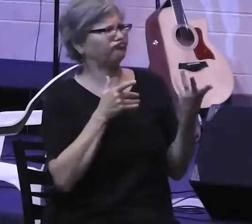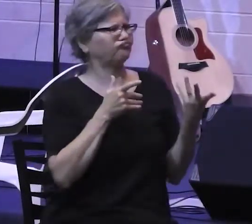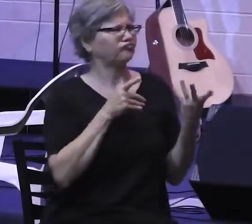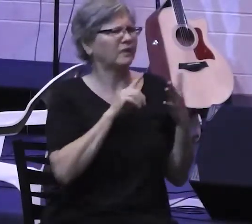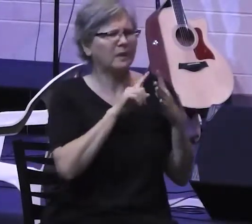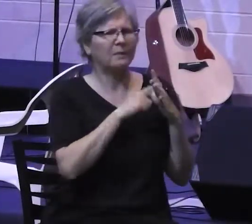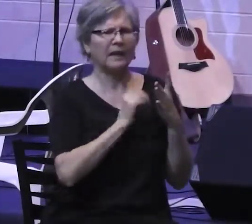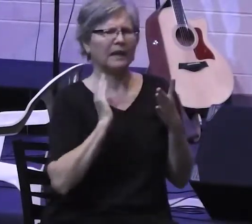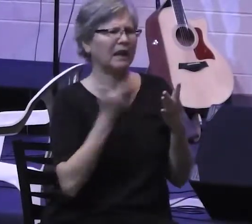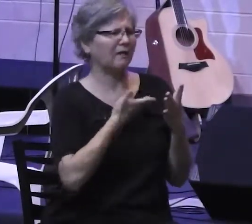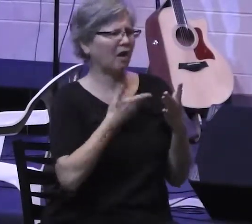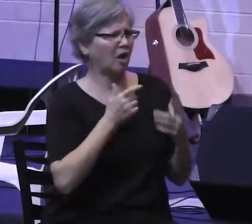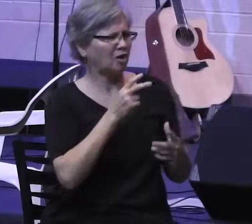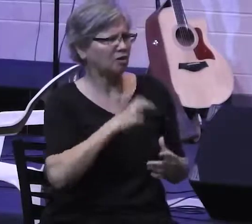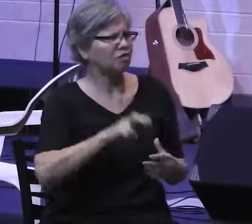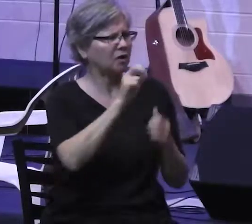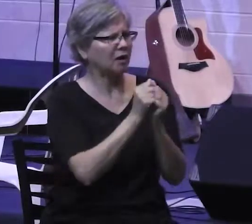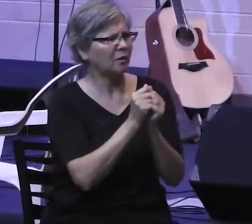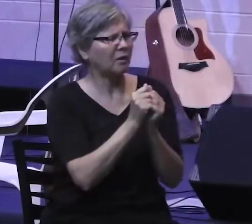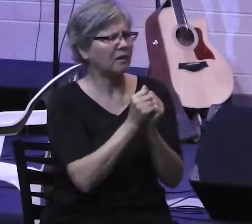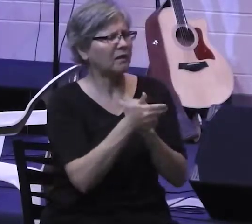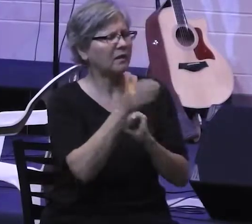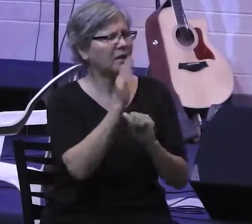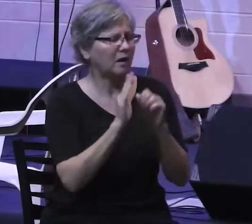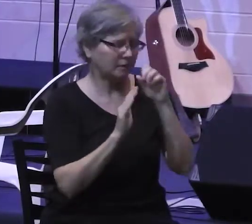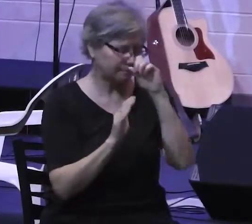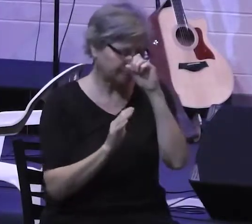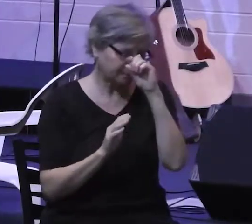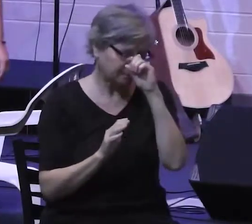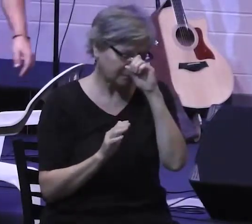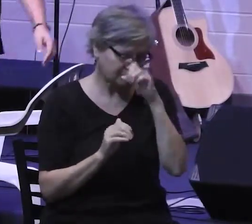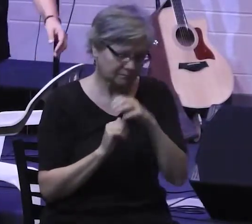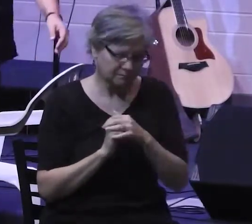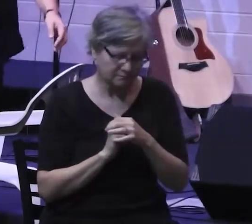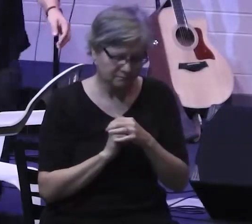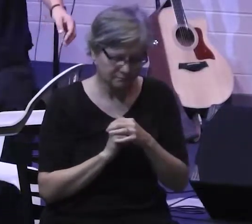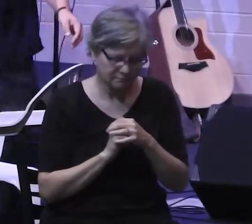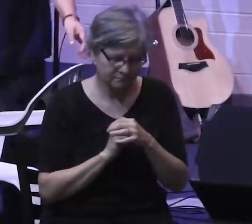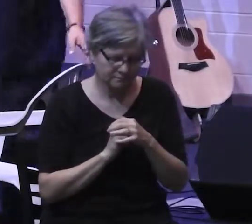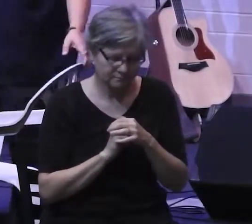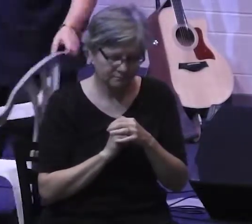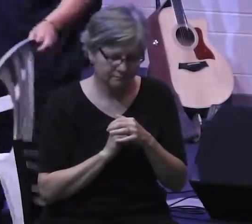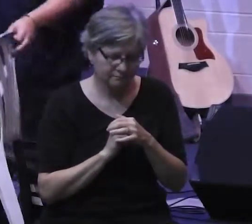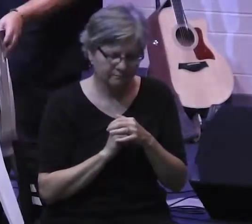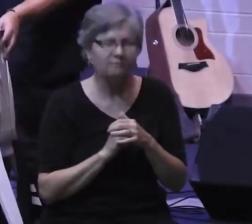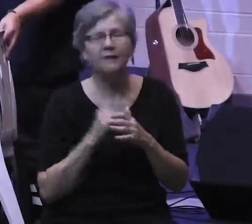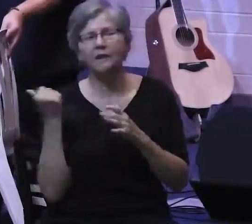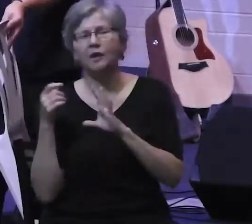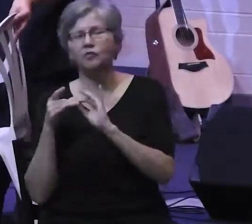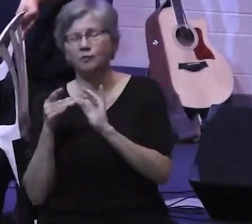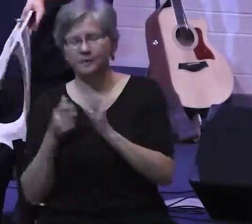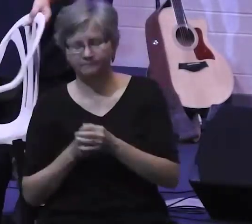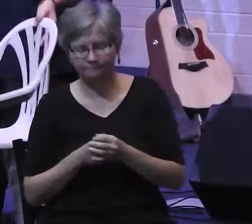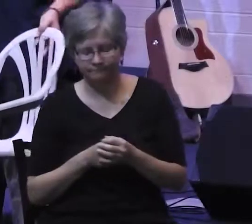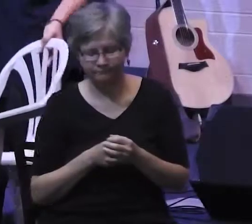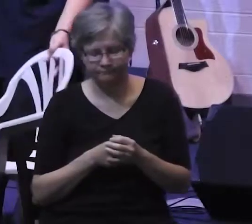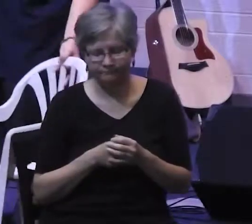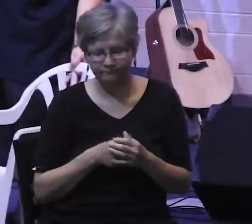the beginning of our journey. Because let me tell you another little quick story. Here's a man in his late 30s.